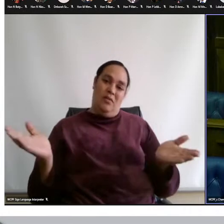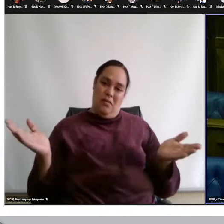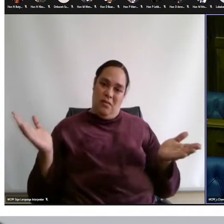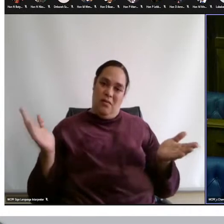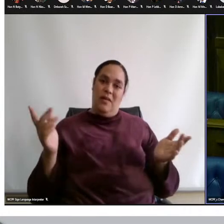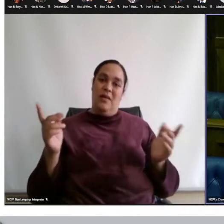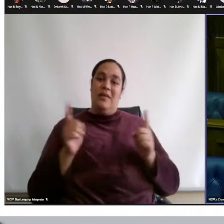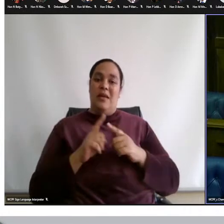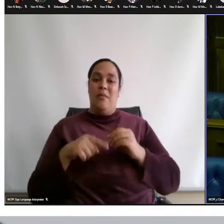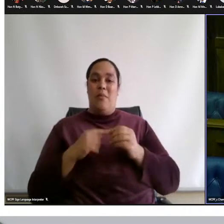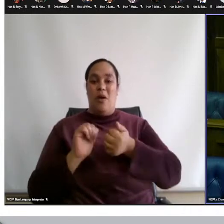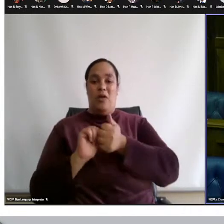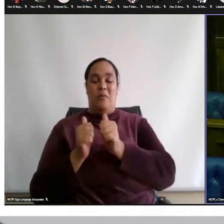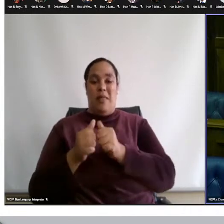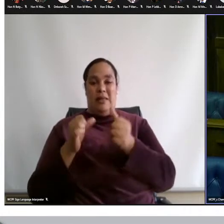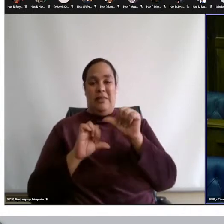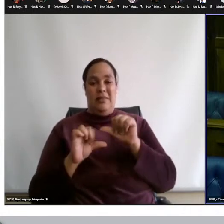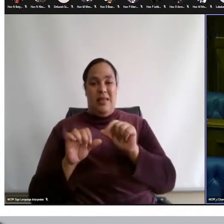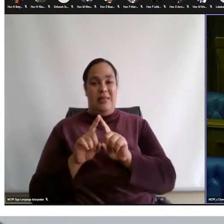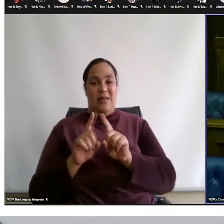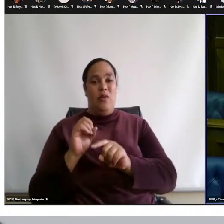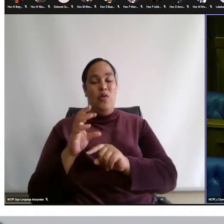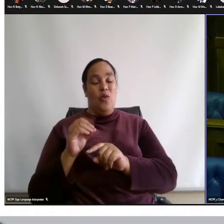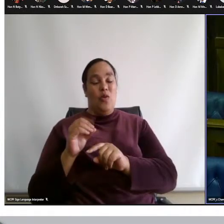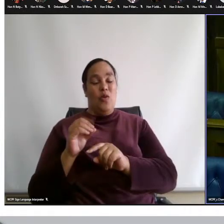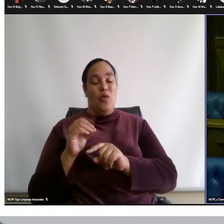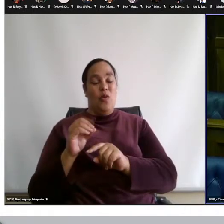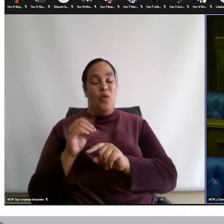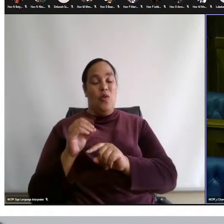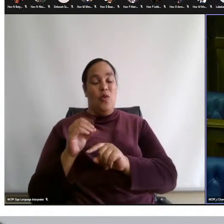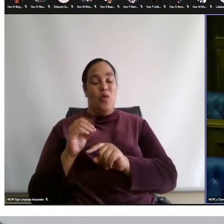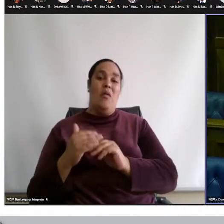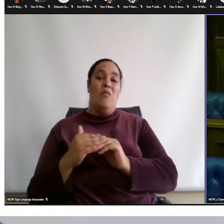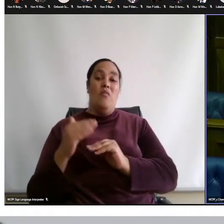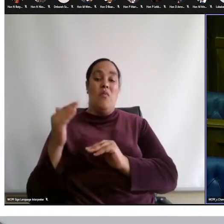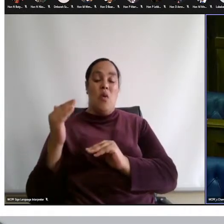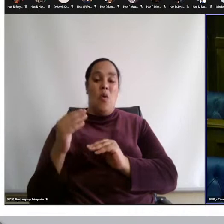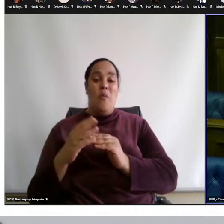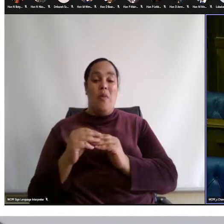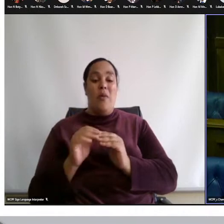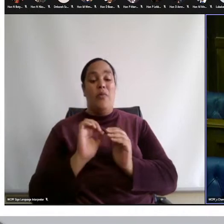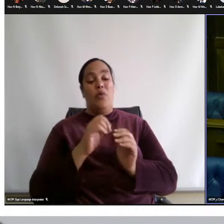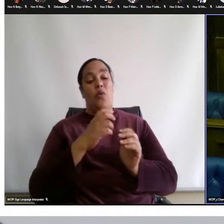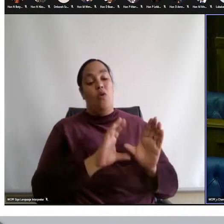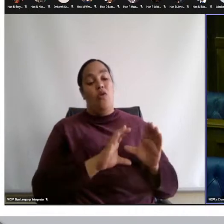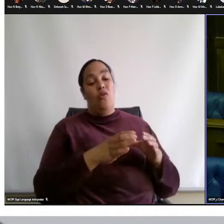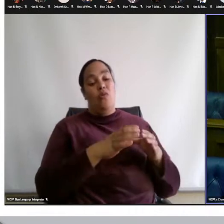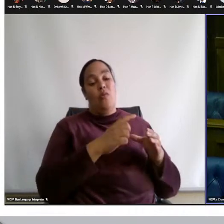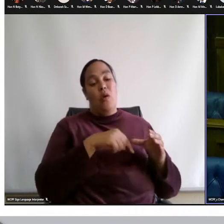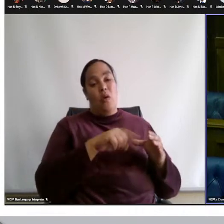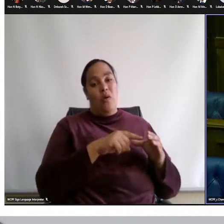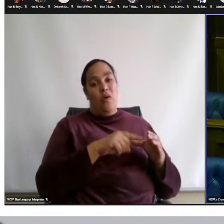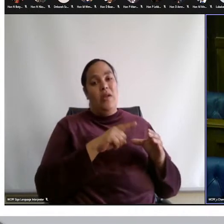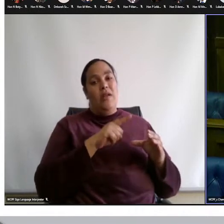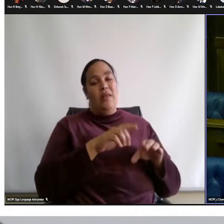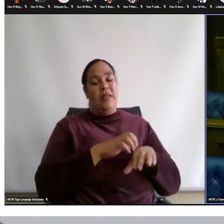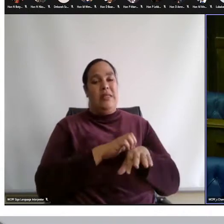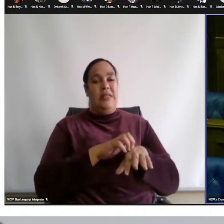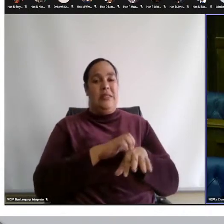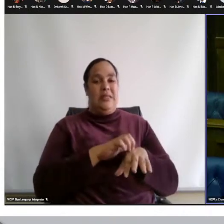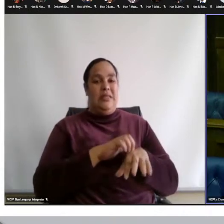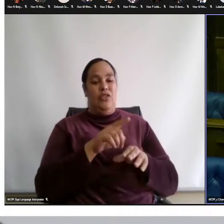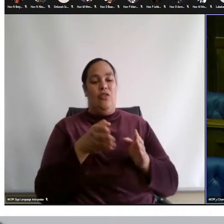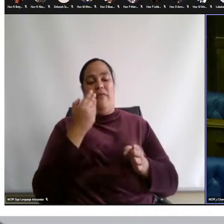in regard to maths and science in particular, so much so that members of her own party are agitating that she be